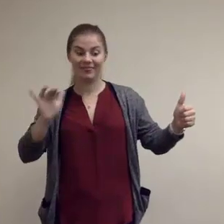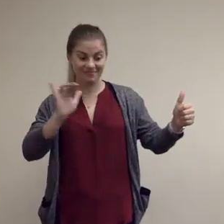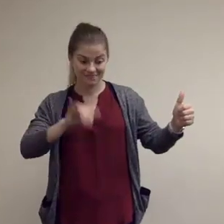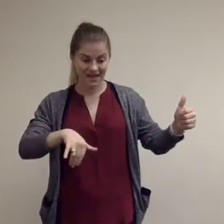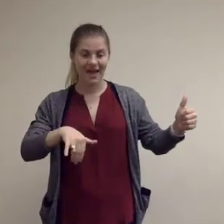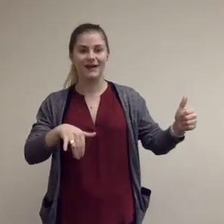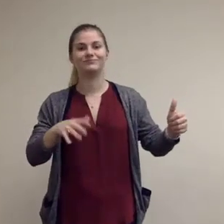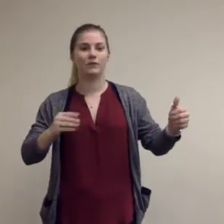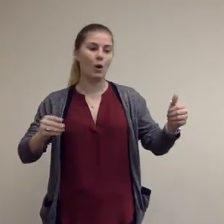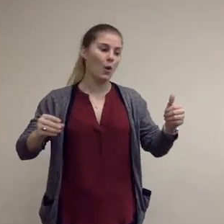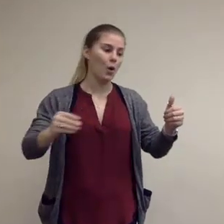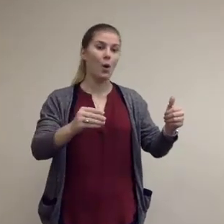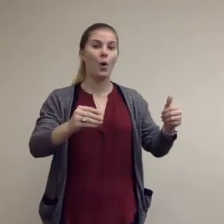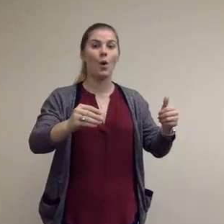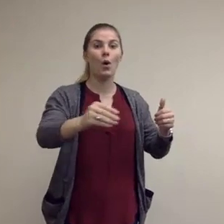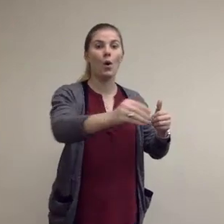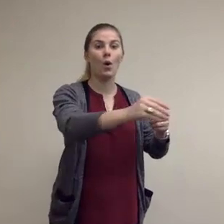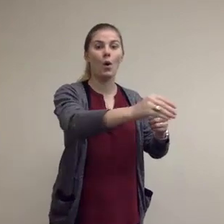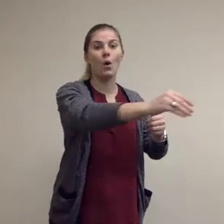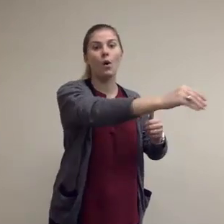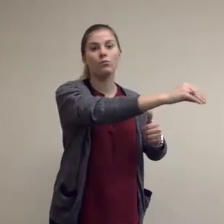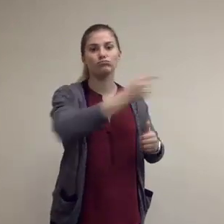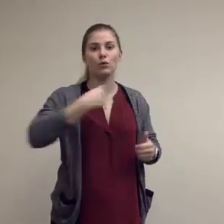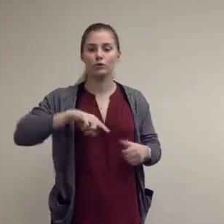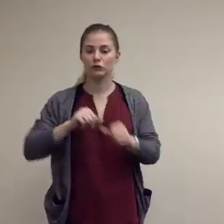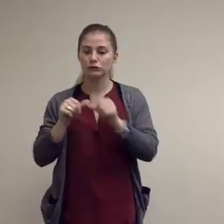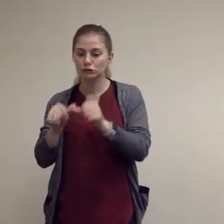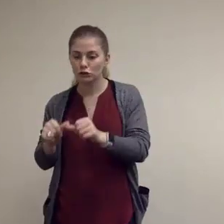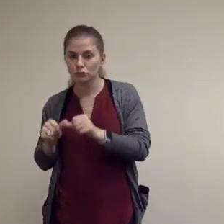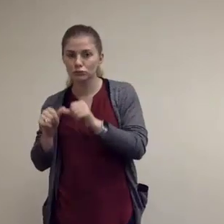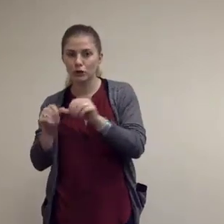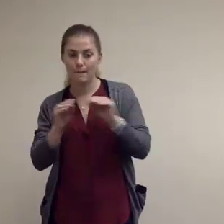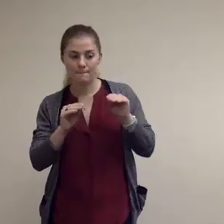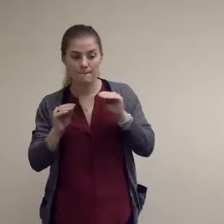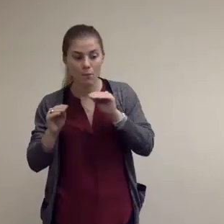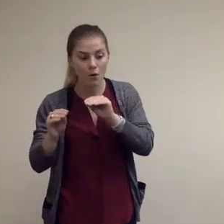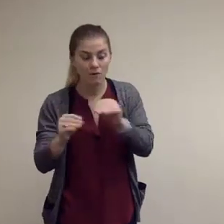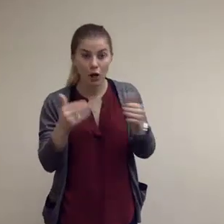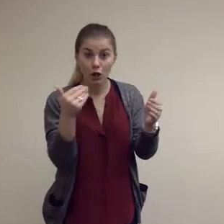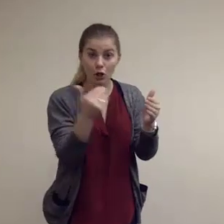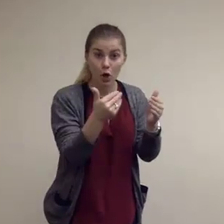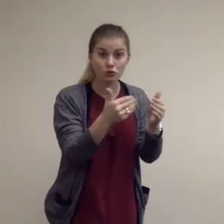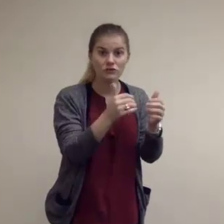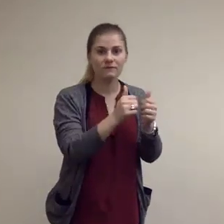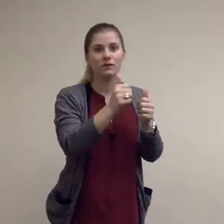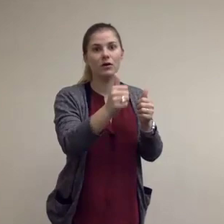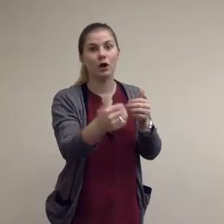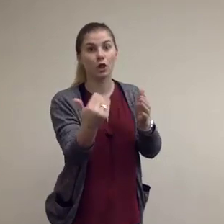fall and miss. We kind of fall around the sun. With mass, what did we decide about forces? Because gravity